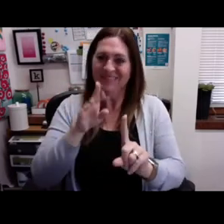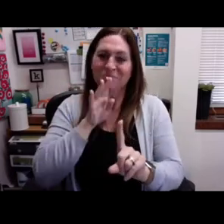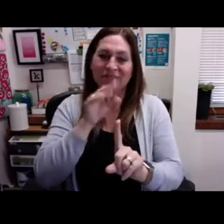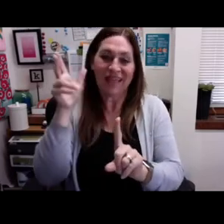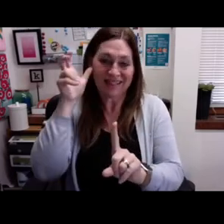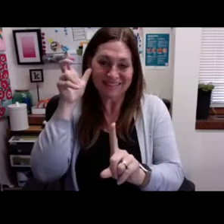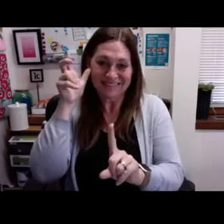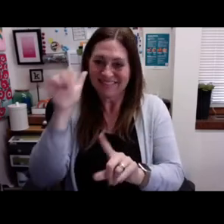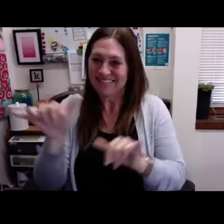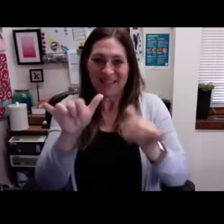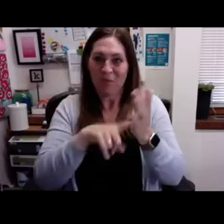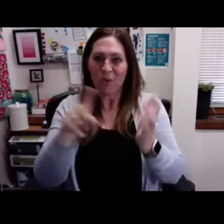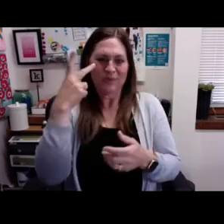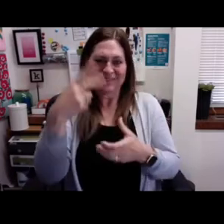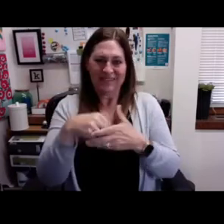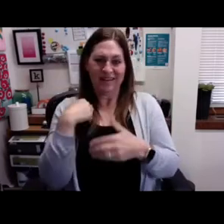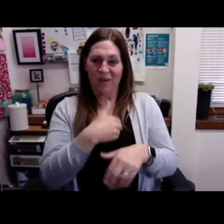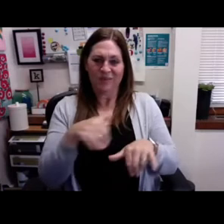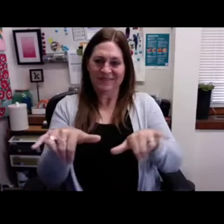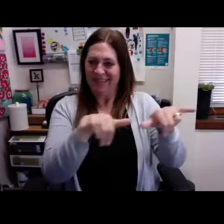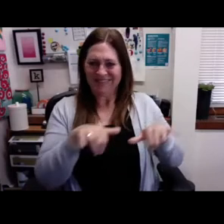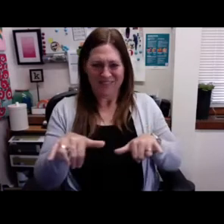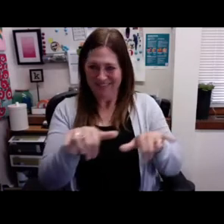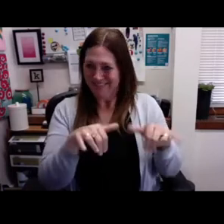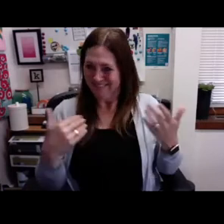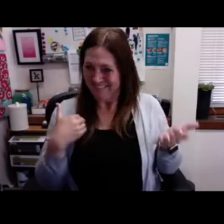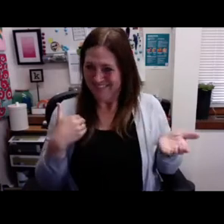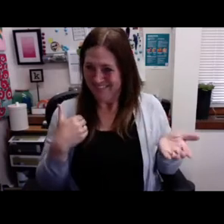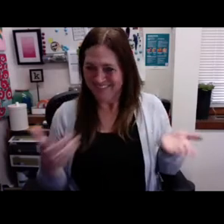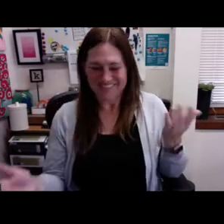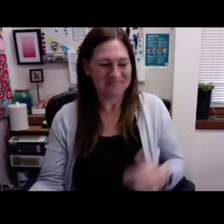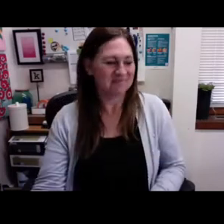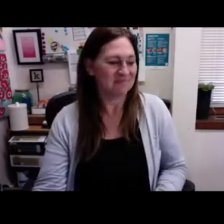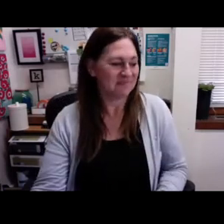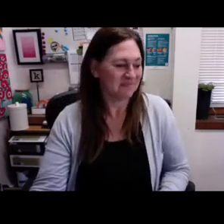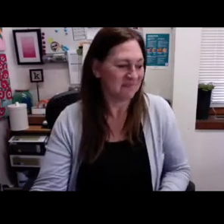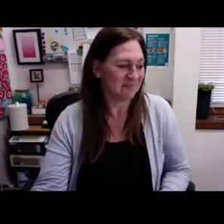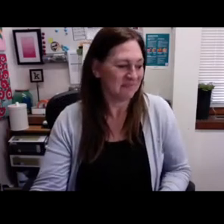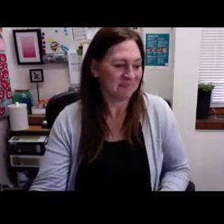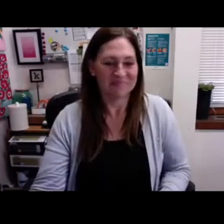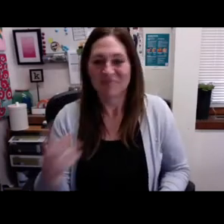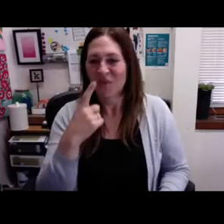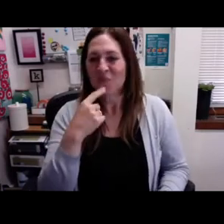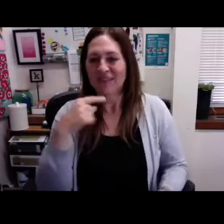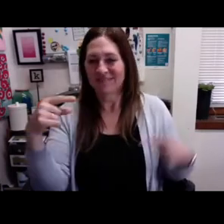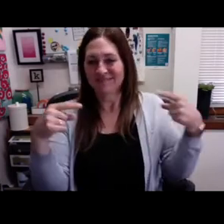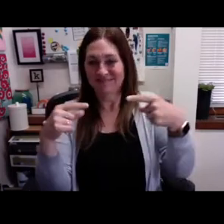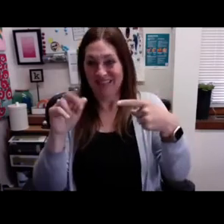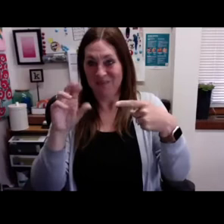Consortium, that testing is through speech and hearing. That's what we see in all of our standardized testing.